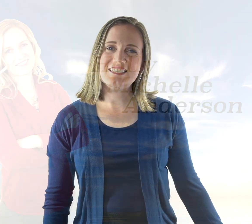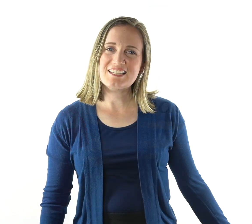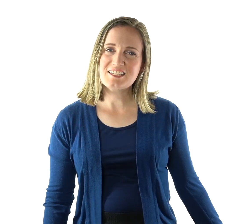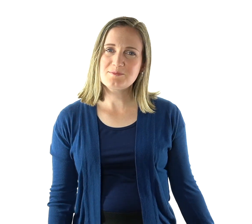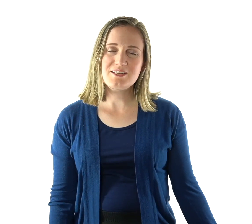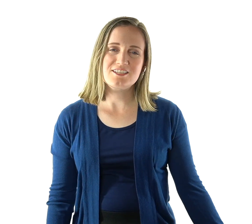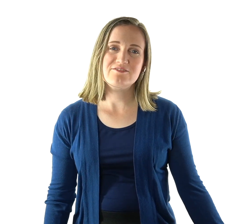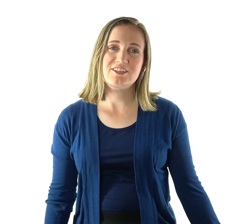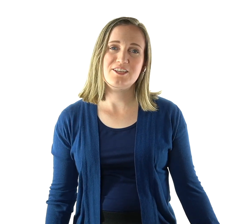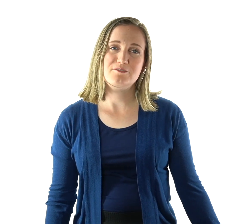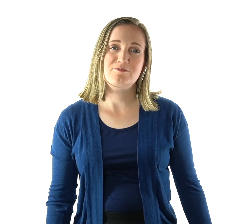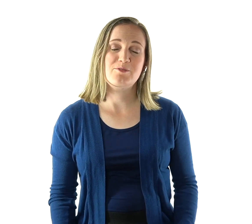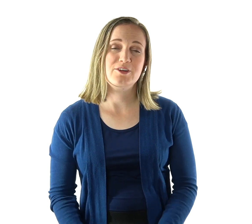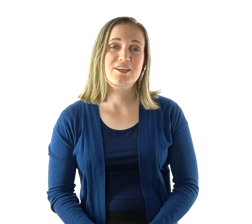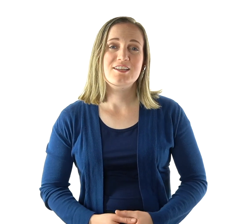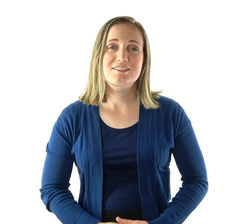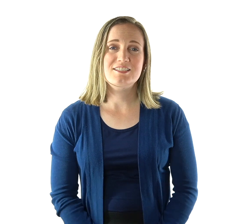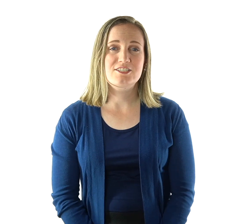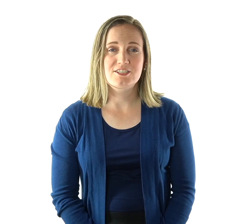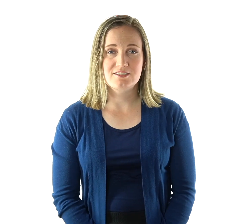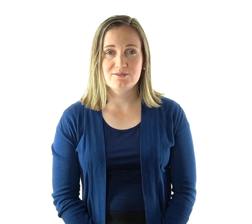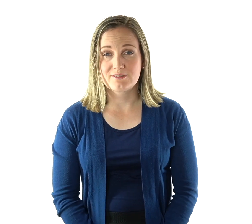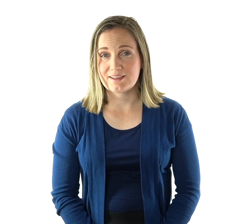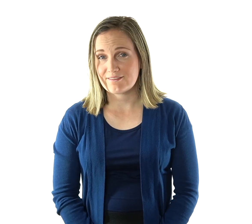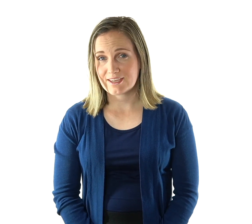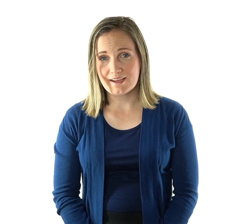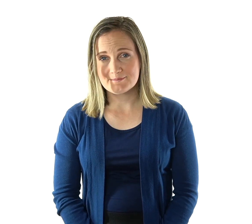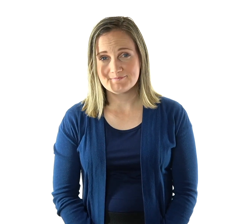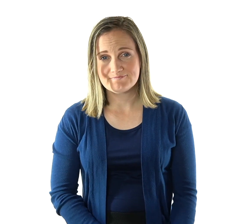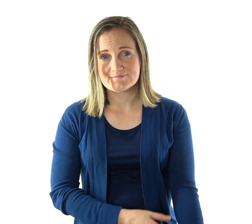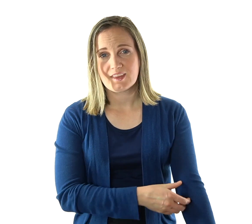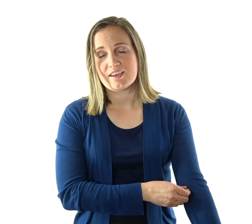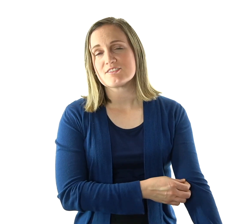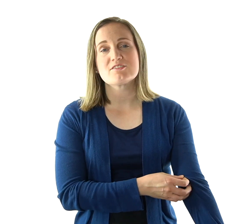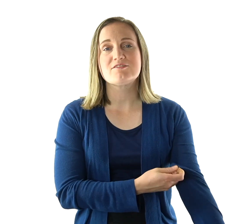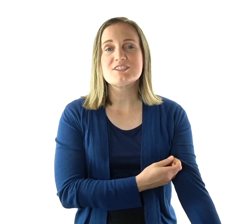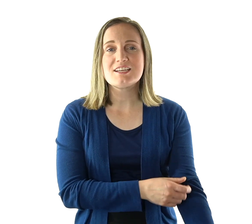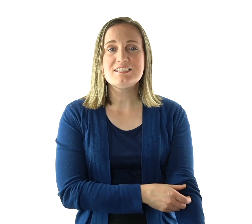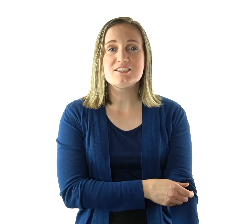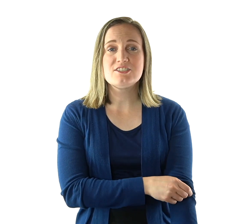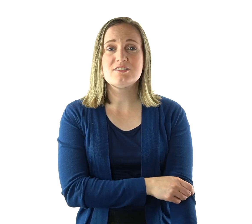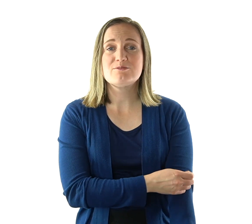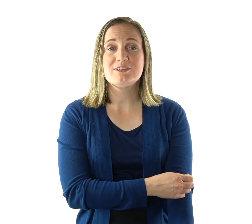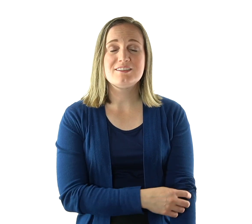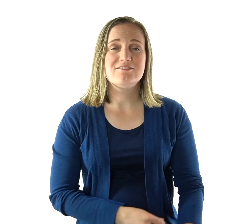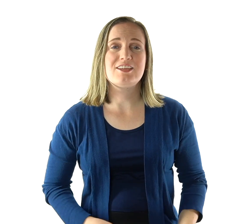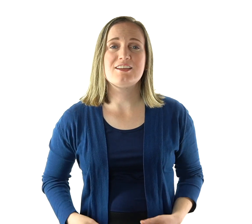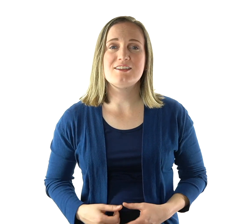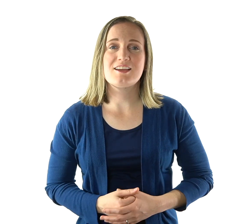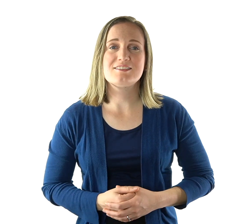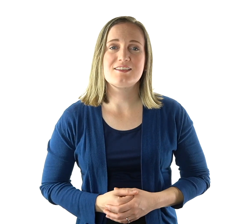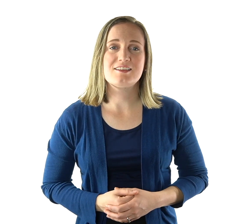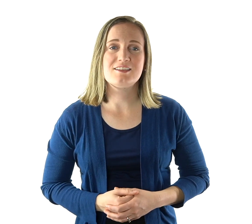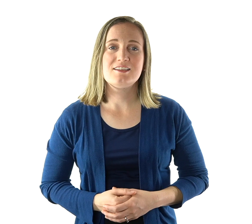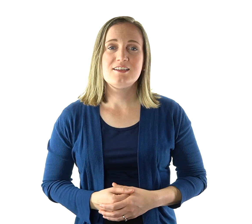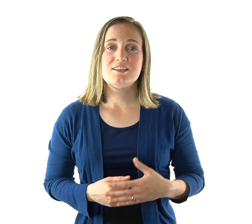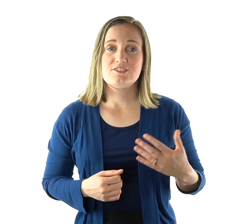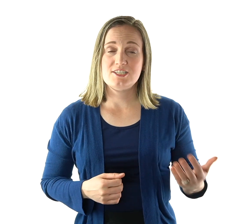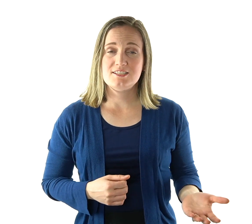This is the explanation video for Did Jesus Really Live Again? So the first line, Did Jesus really live again? I sign